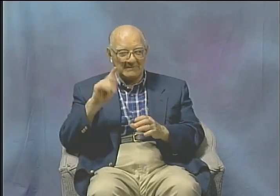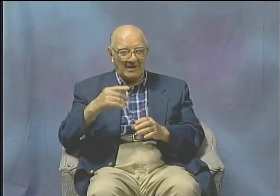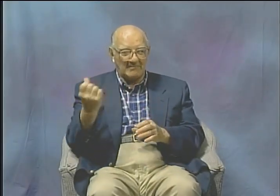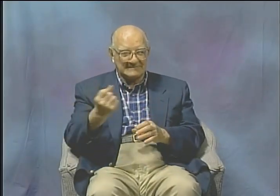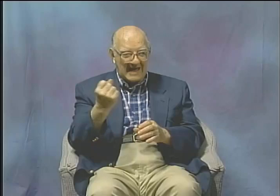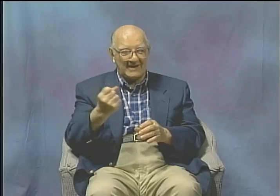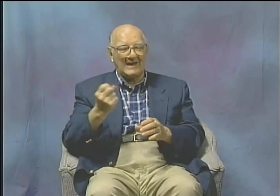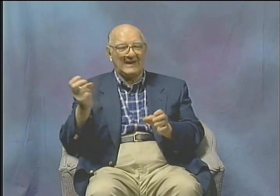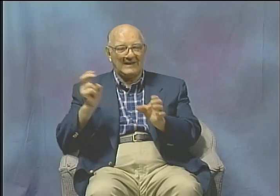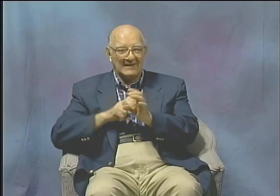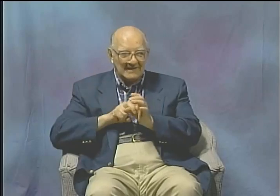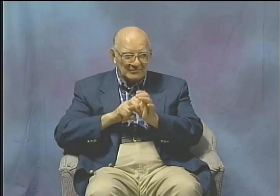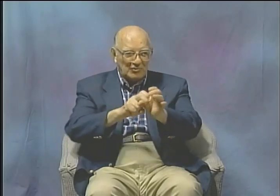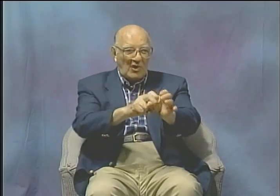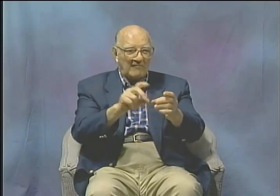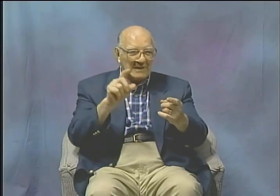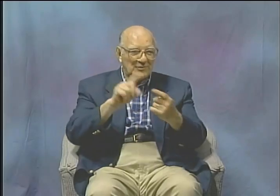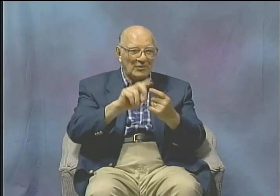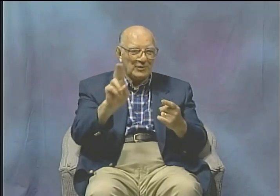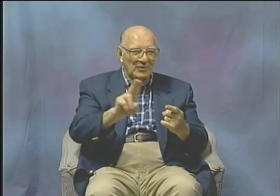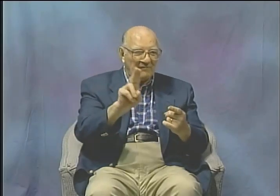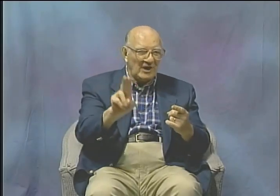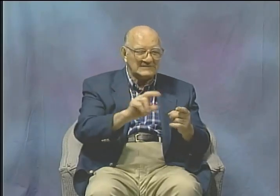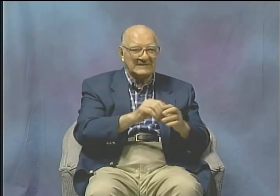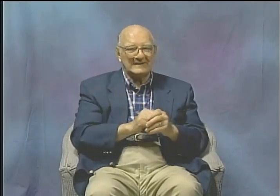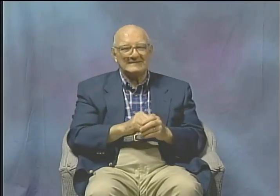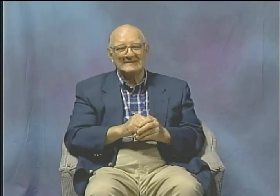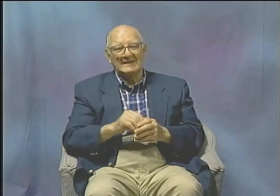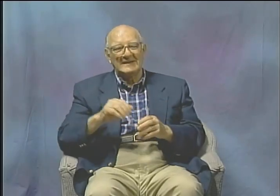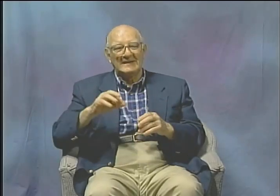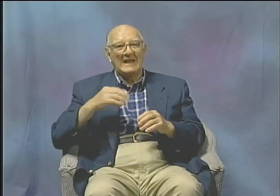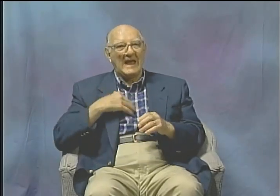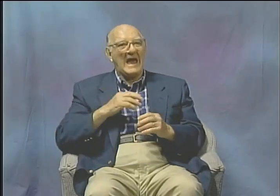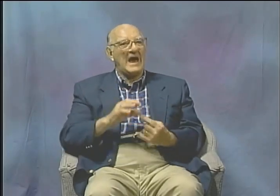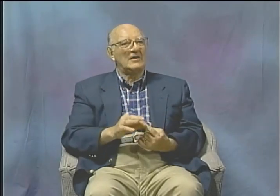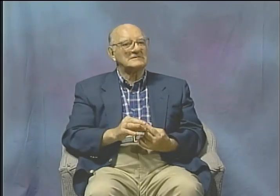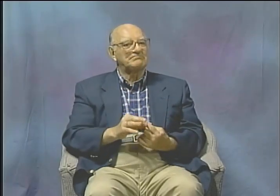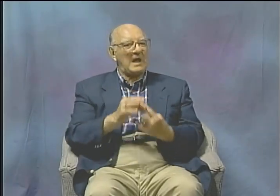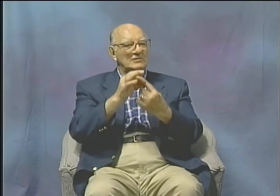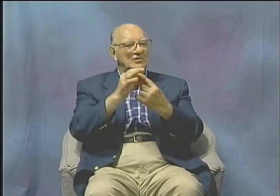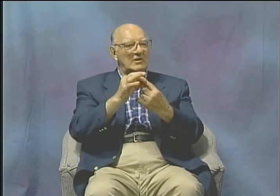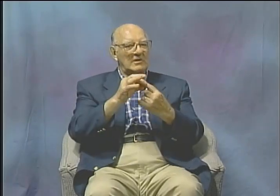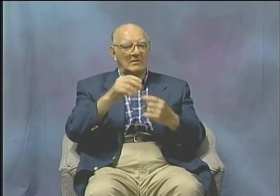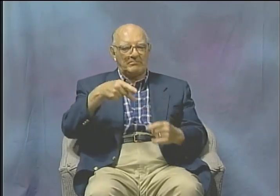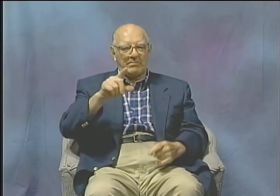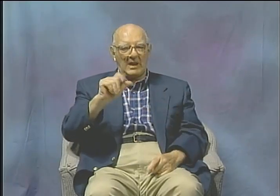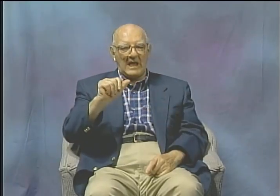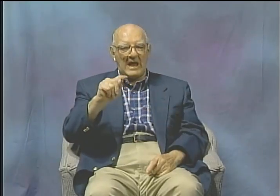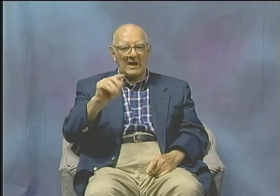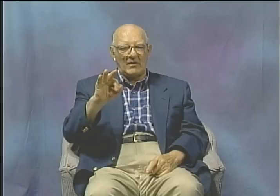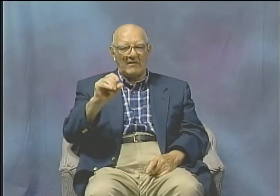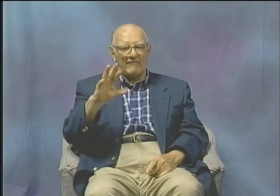up Saturday, drove me to the university. They had a special